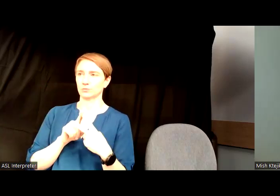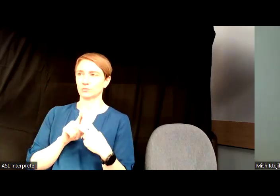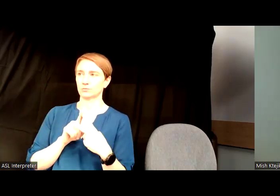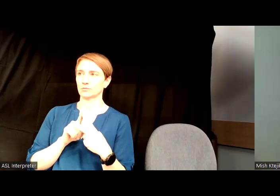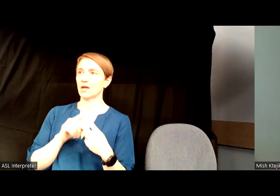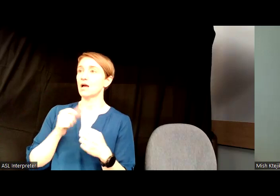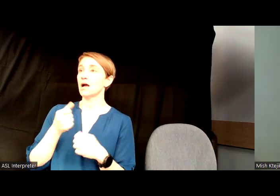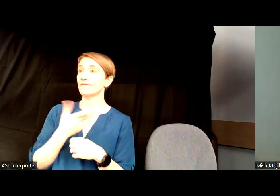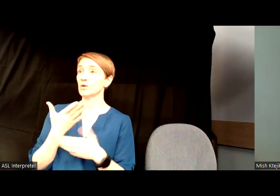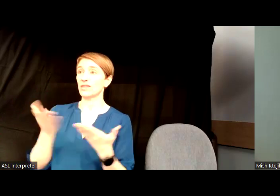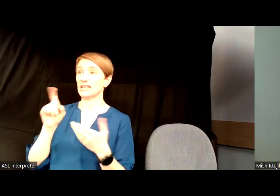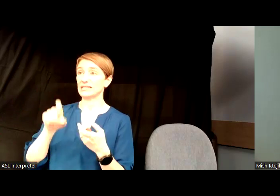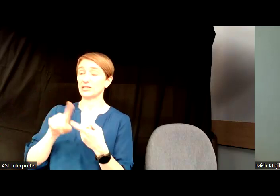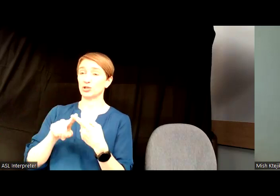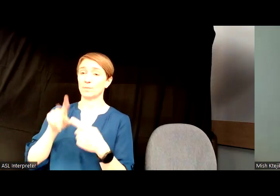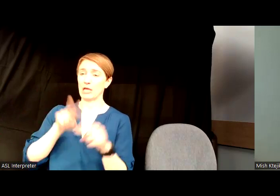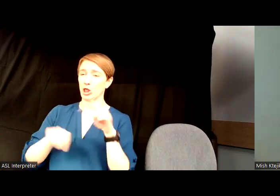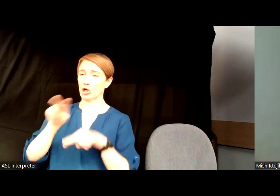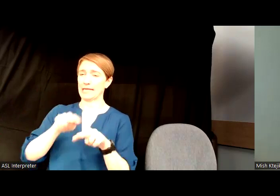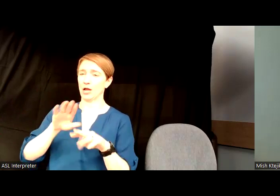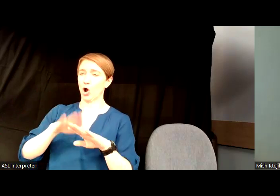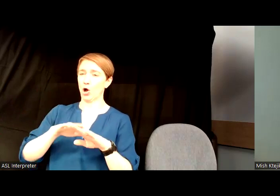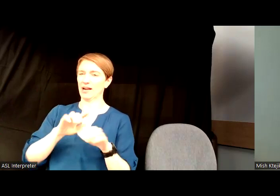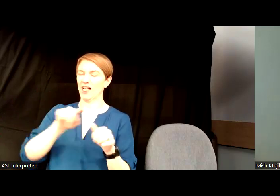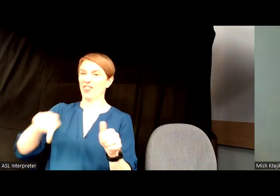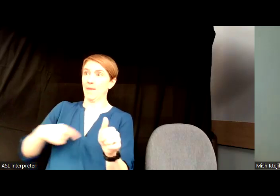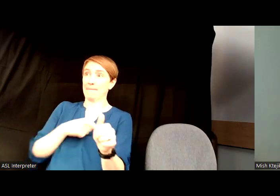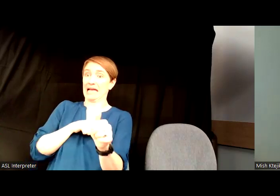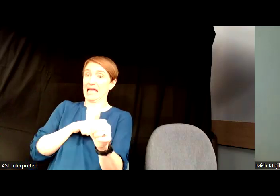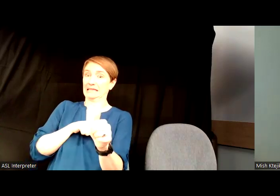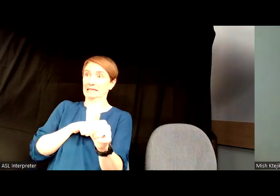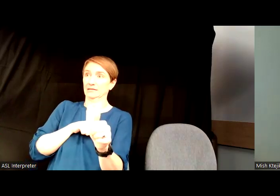A few things need to be looked at on the back end before